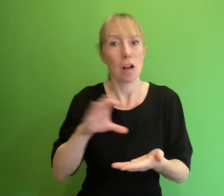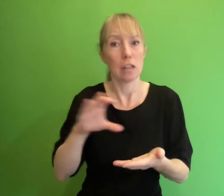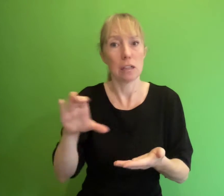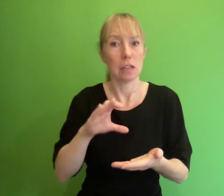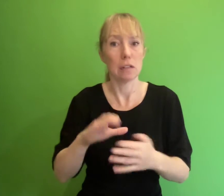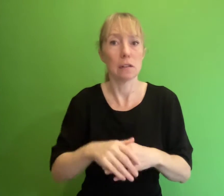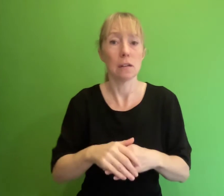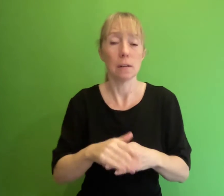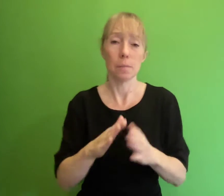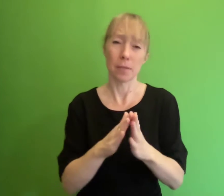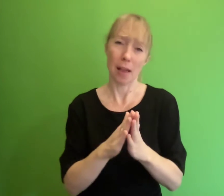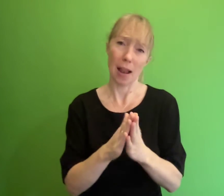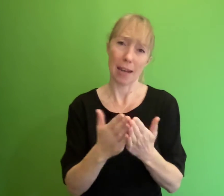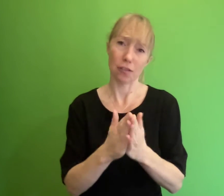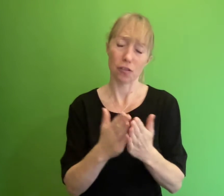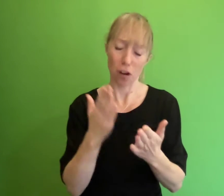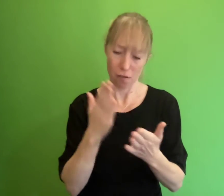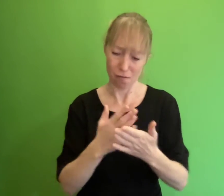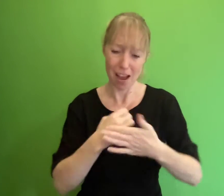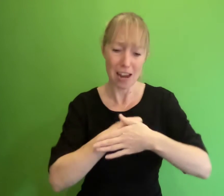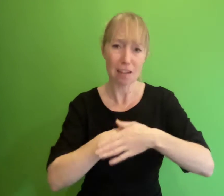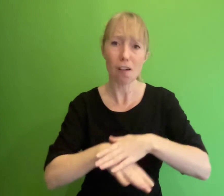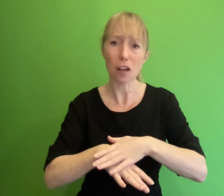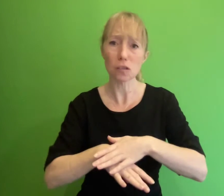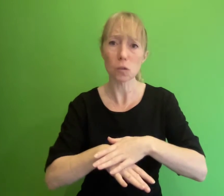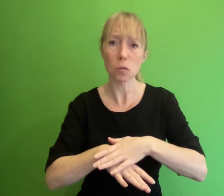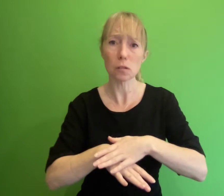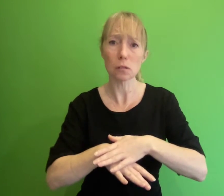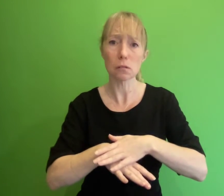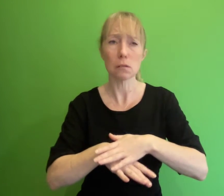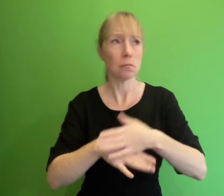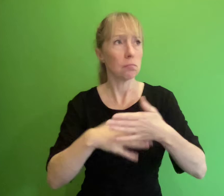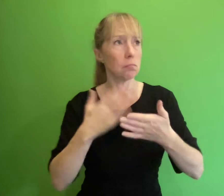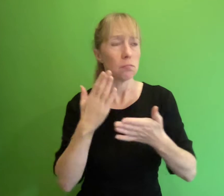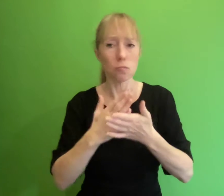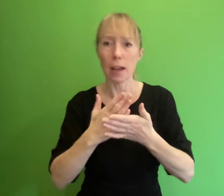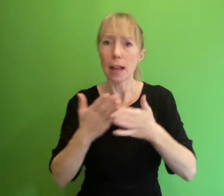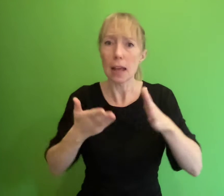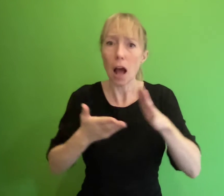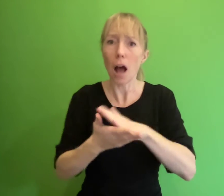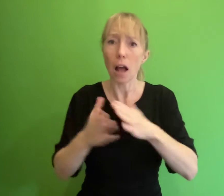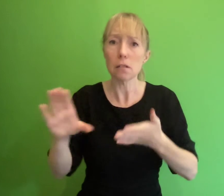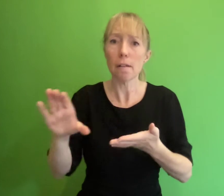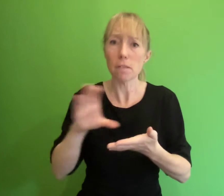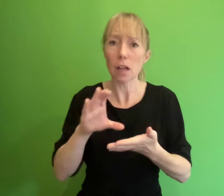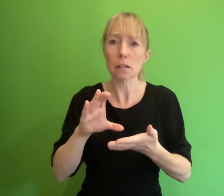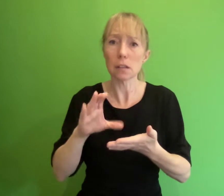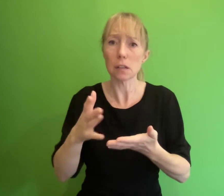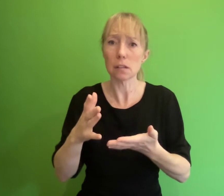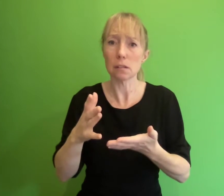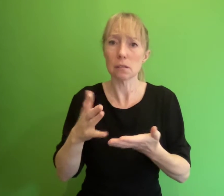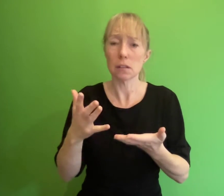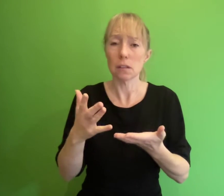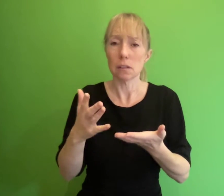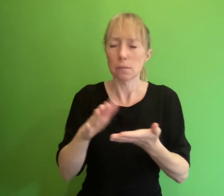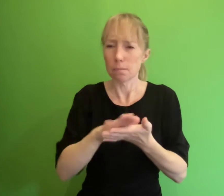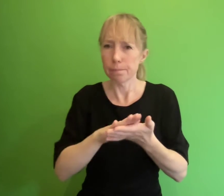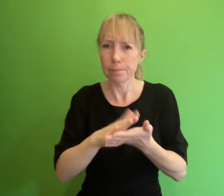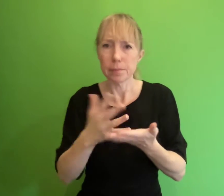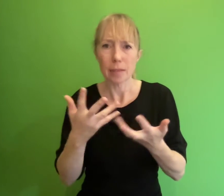Literature is very grassroots, isn't it? It's very underfunded. So how do you make sure that a sector like that,